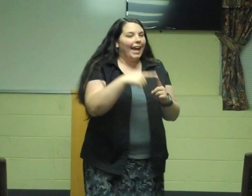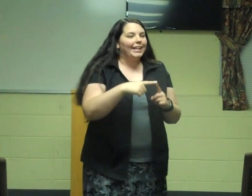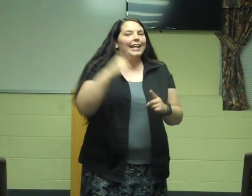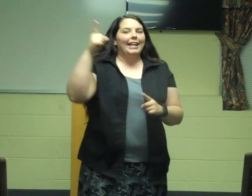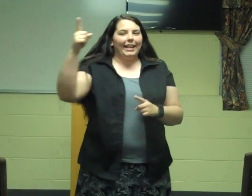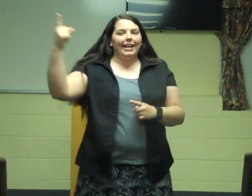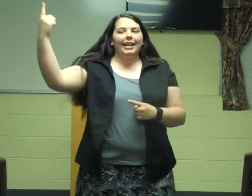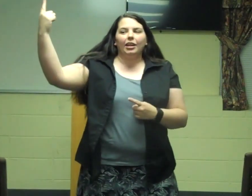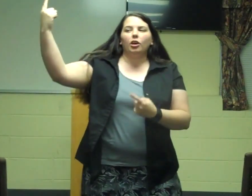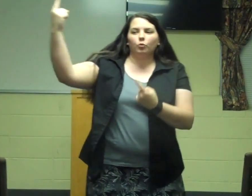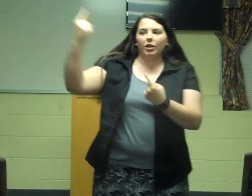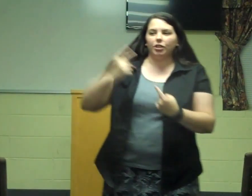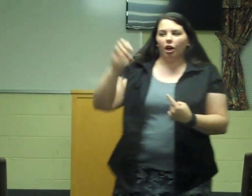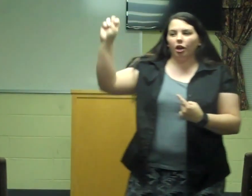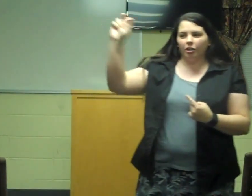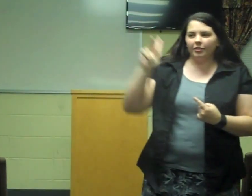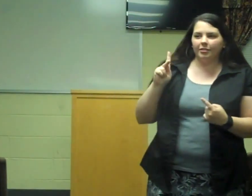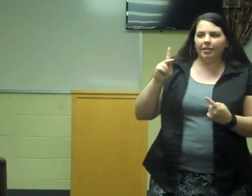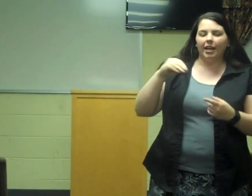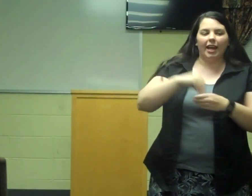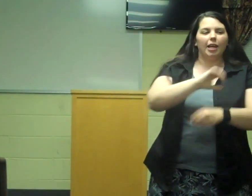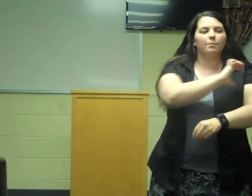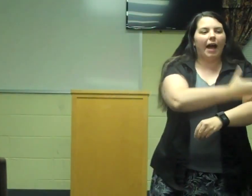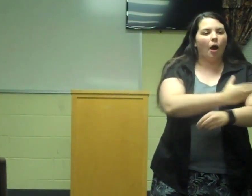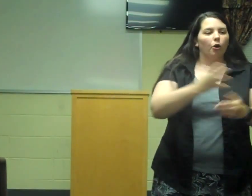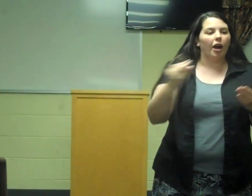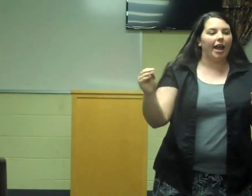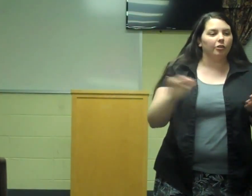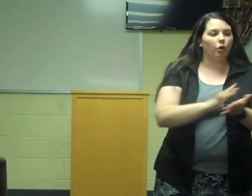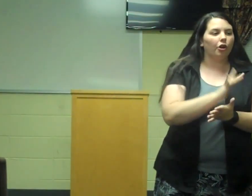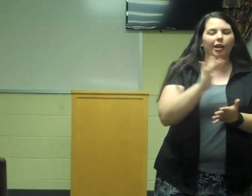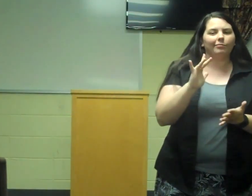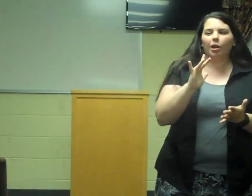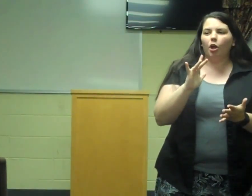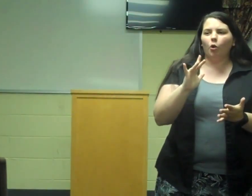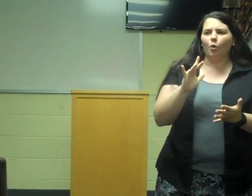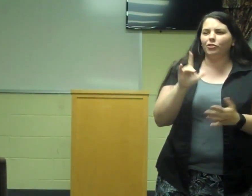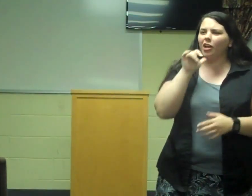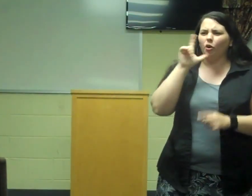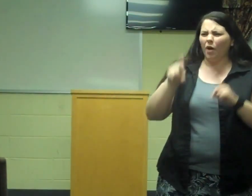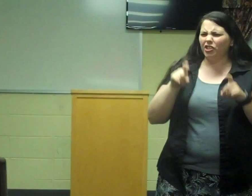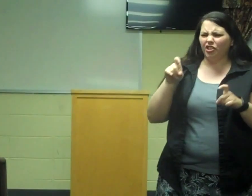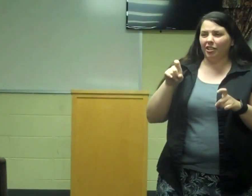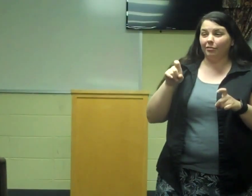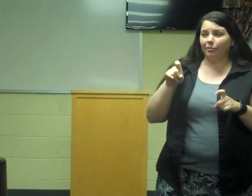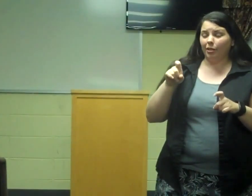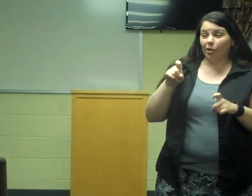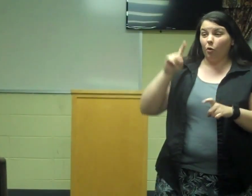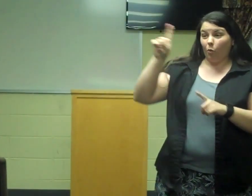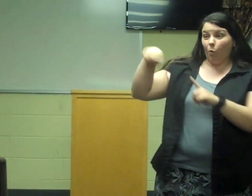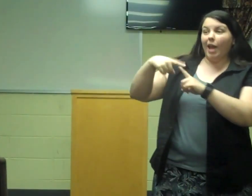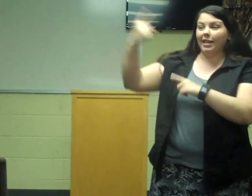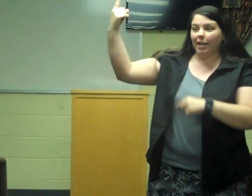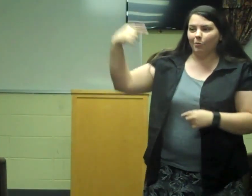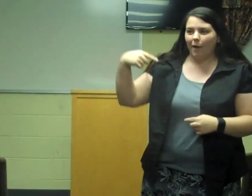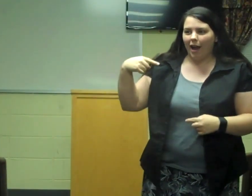when he returns in power and glory. Well, it's not a question when he comes